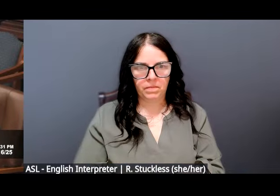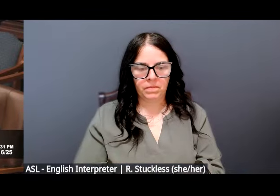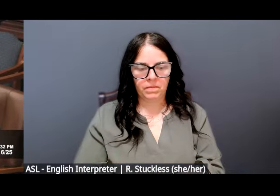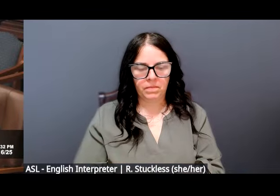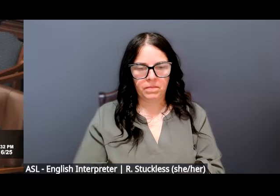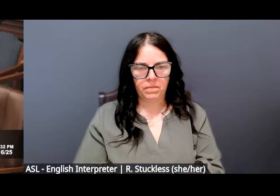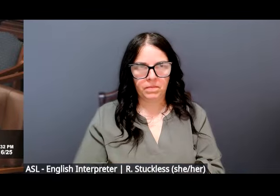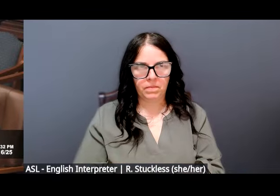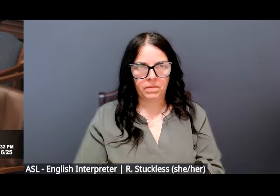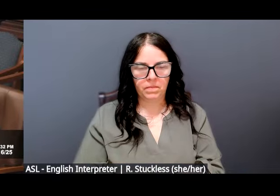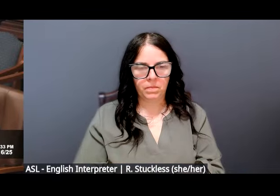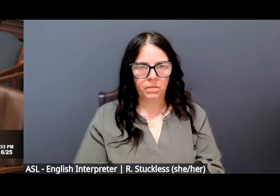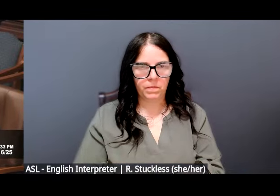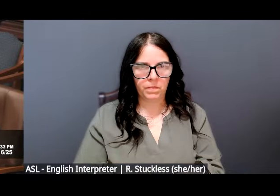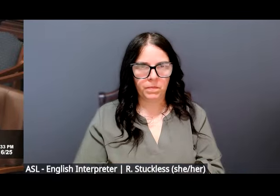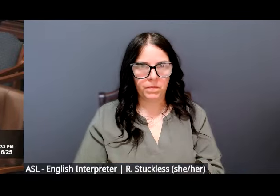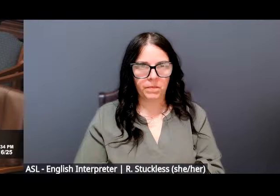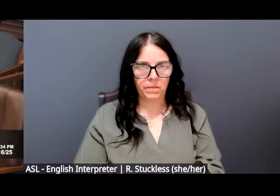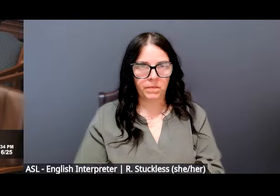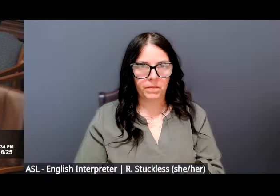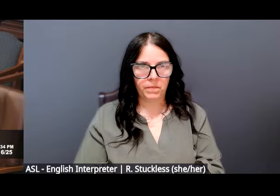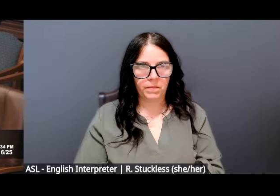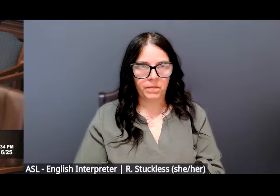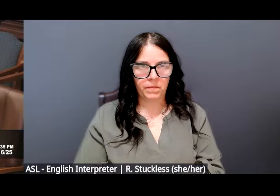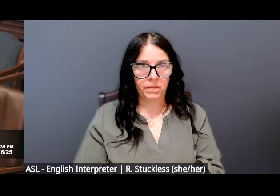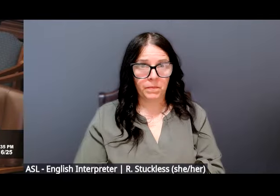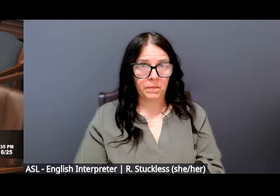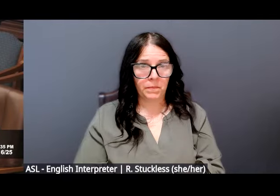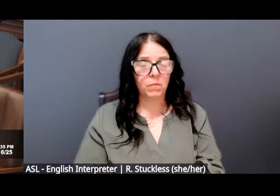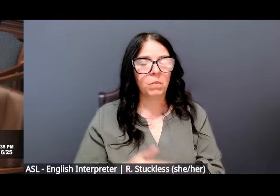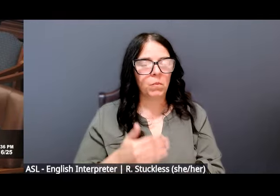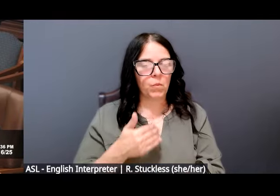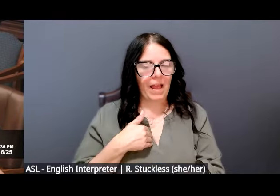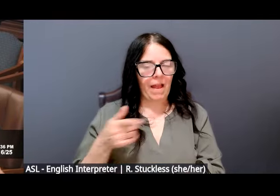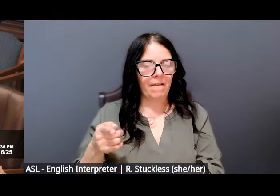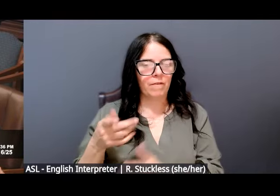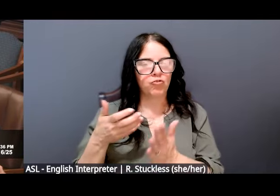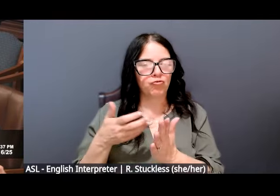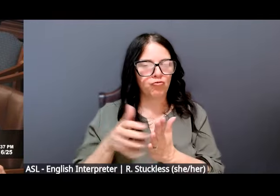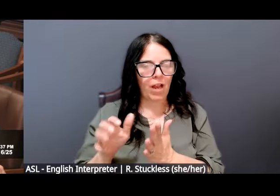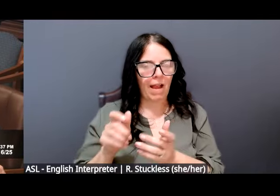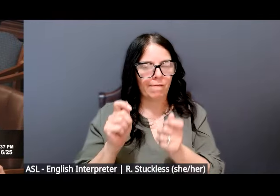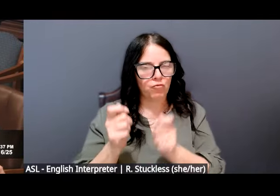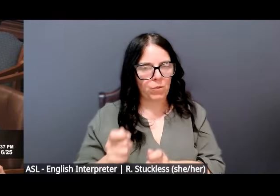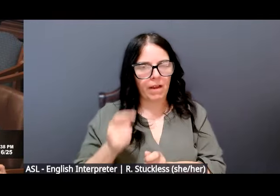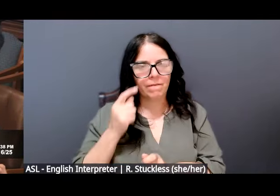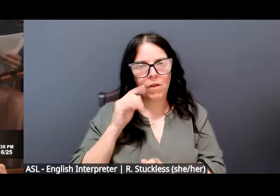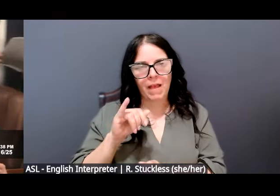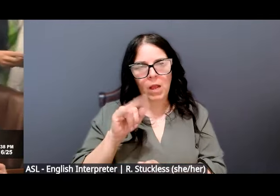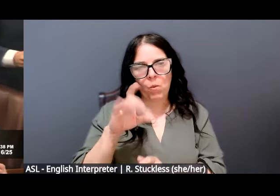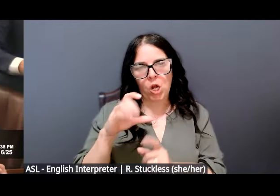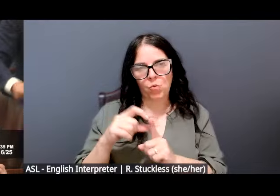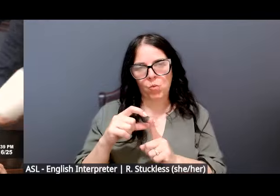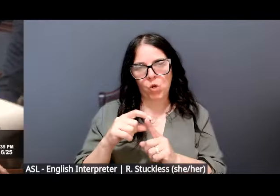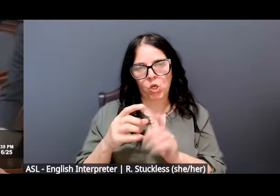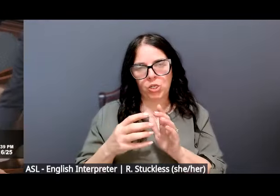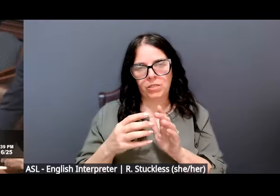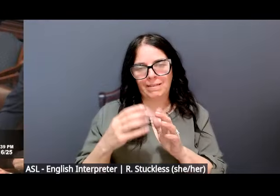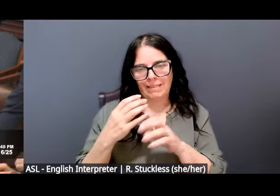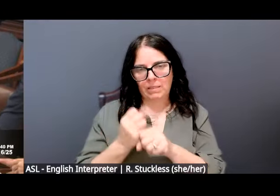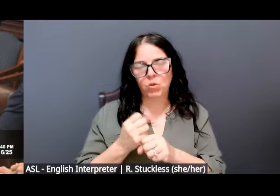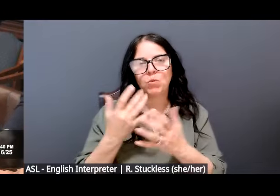We have a draft rewrite on the 100-word summary. We're just waiting for copies here.